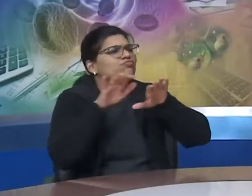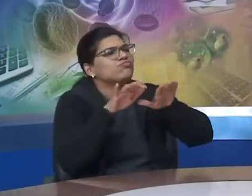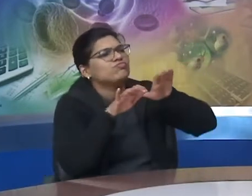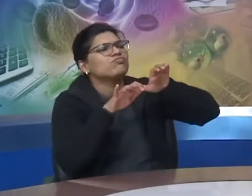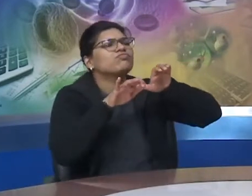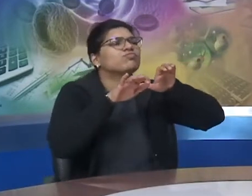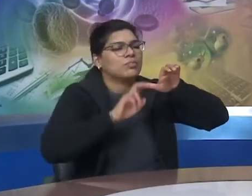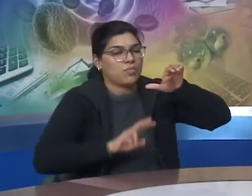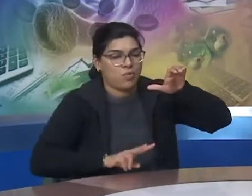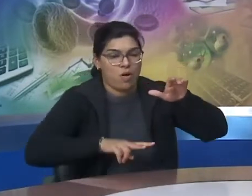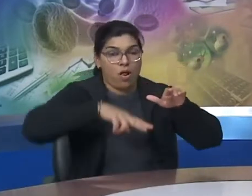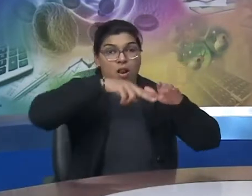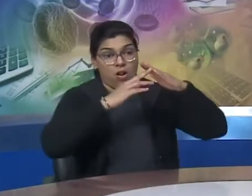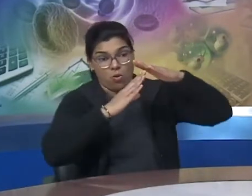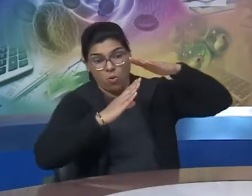I raised myself,